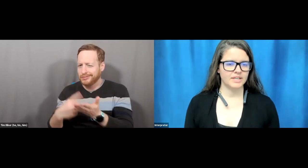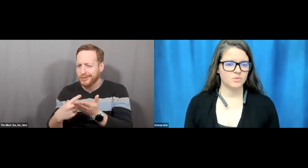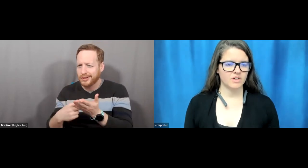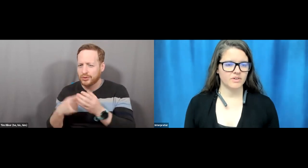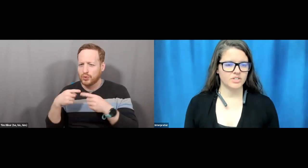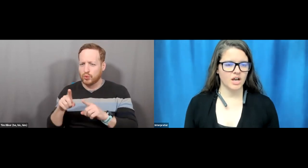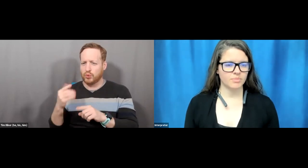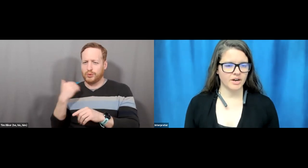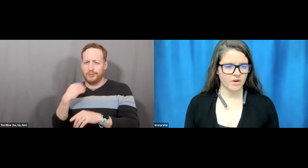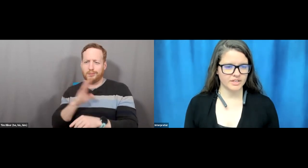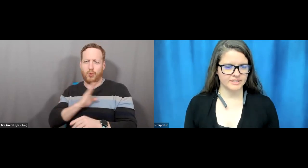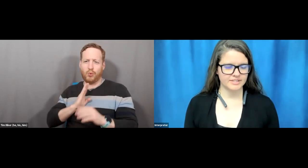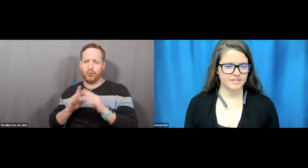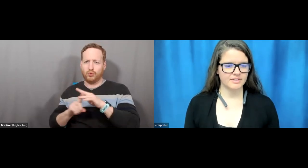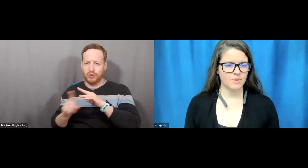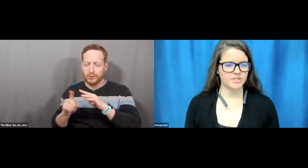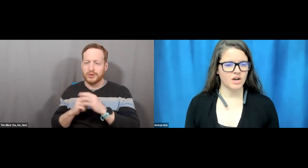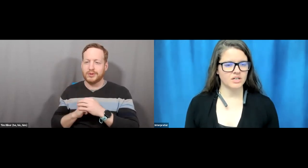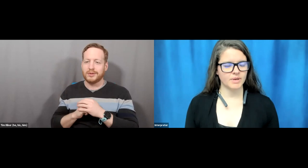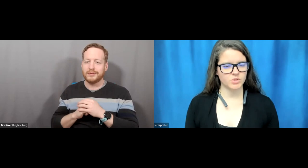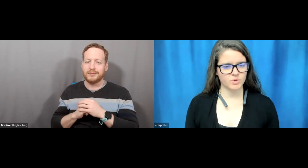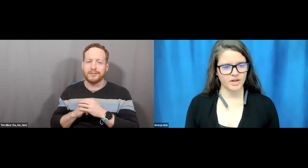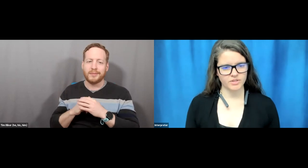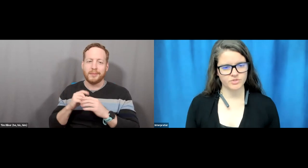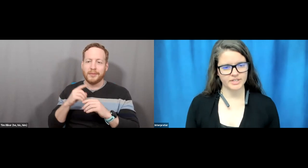as one of our top priorities that we talked about during our retreat.